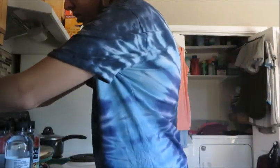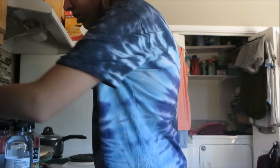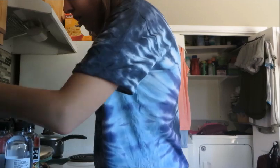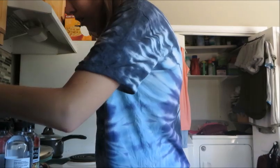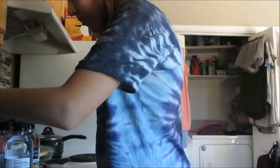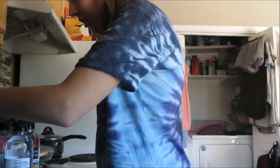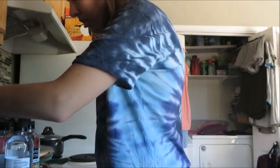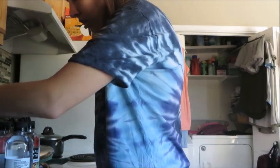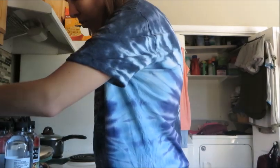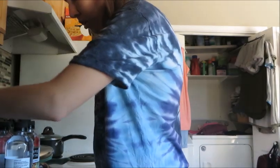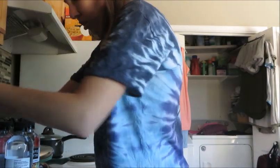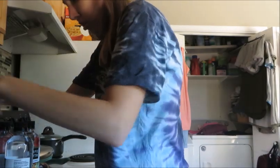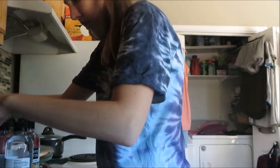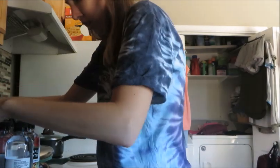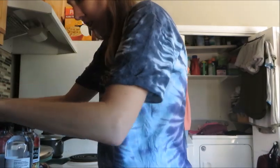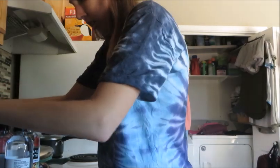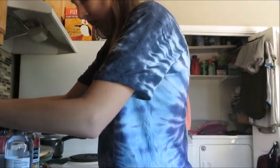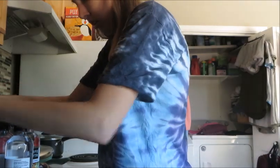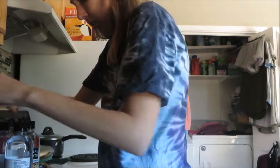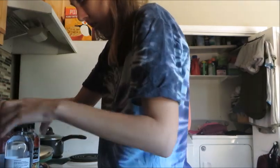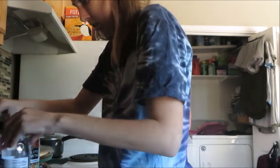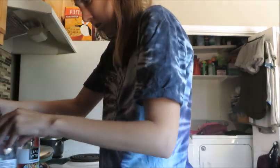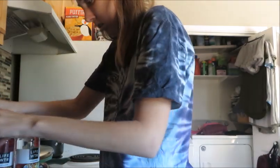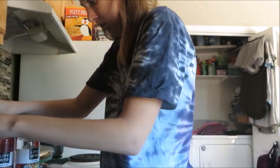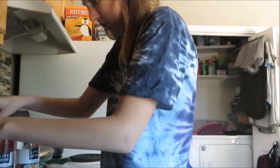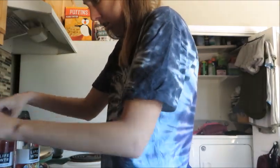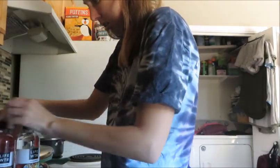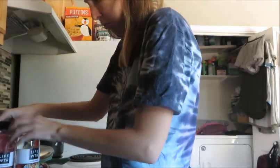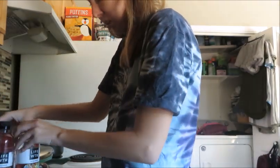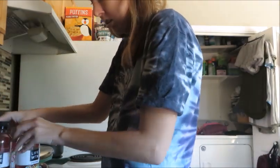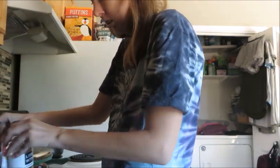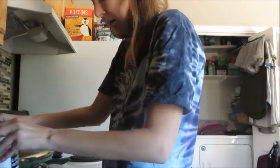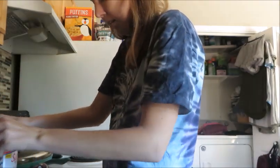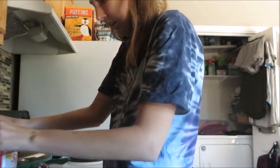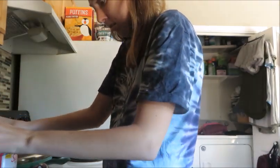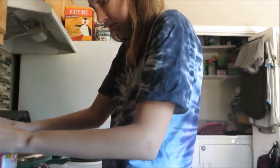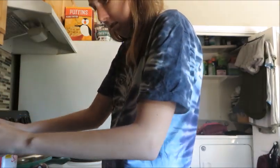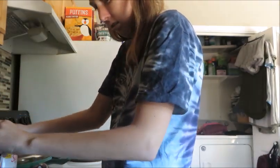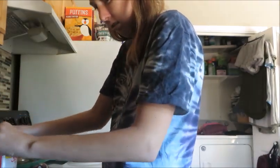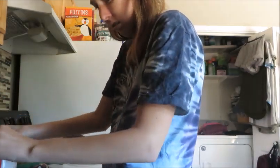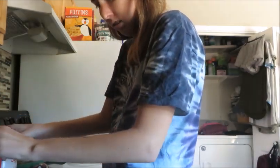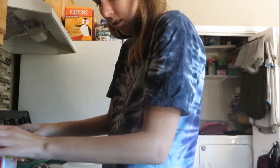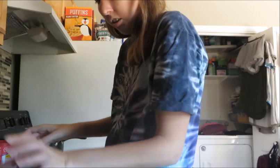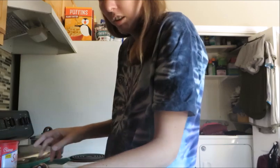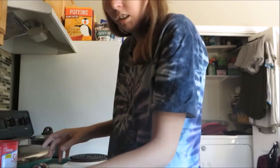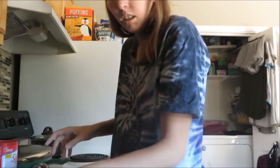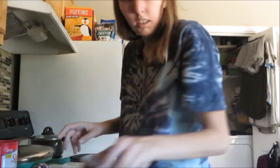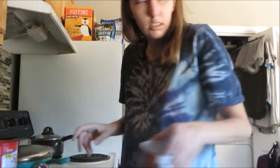And yes, I've got a ton of waters over here, but it's not a bad thing. It's actually a good thing